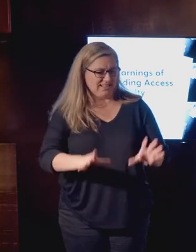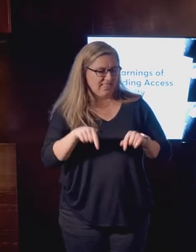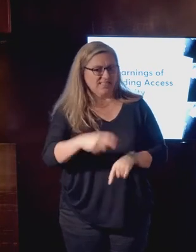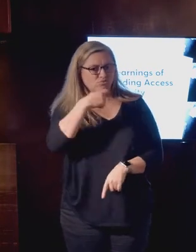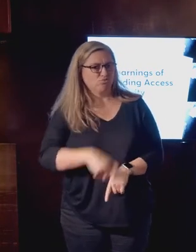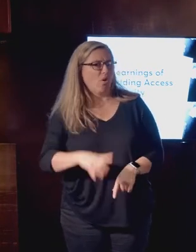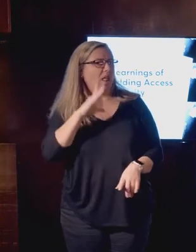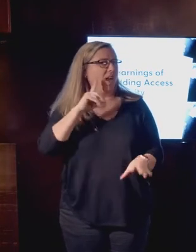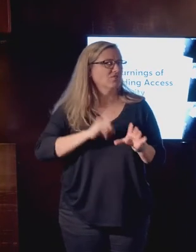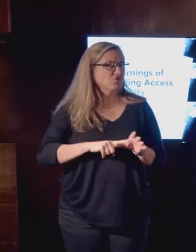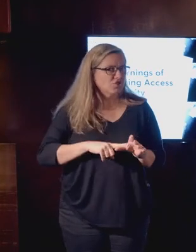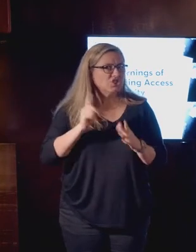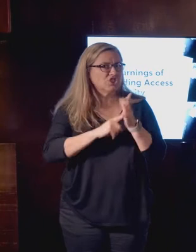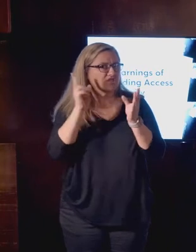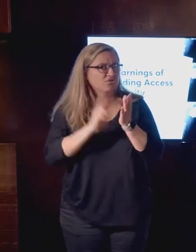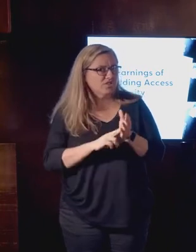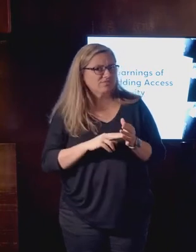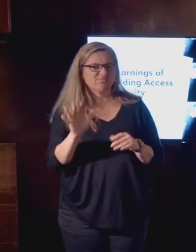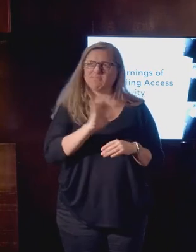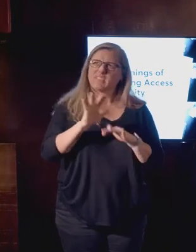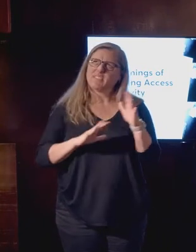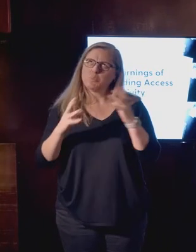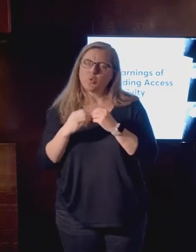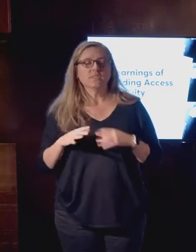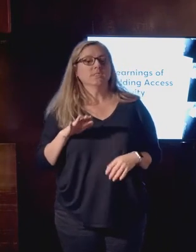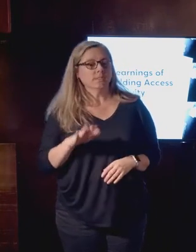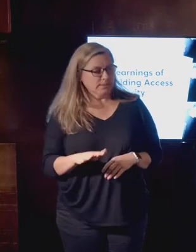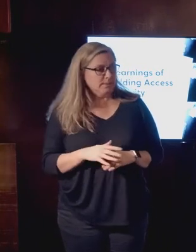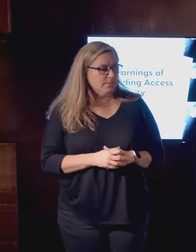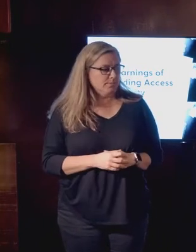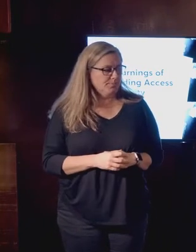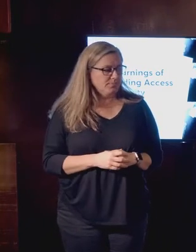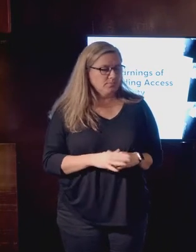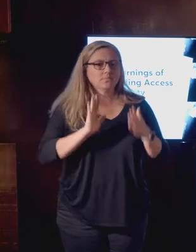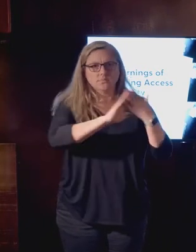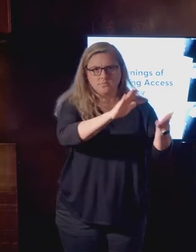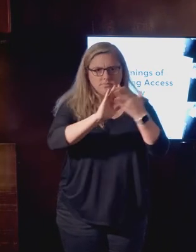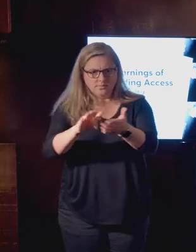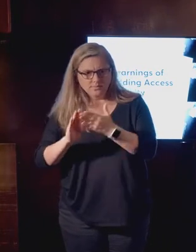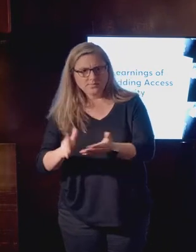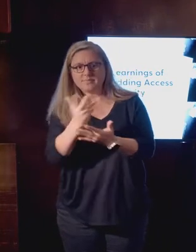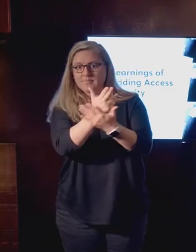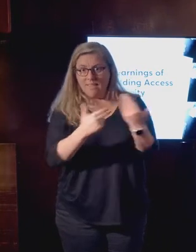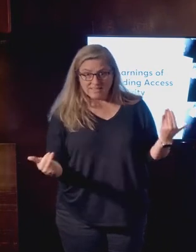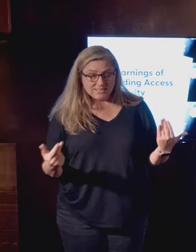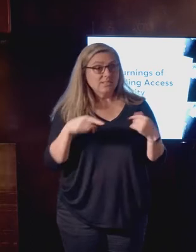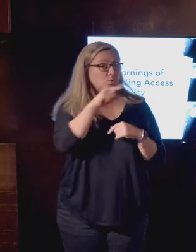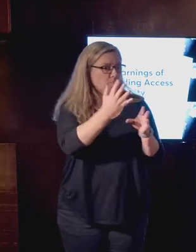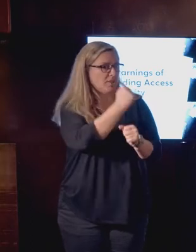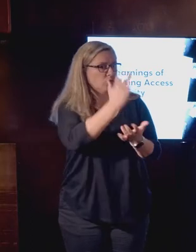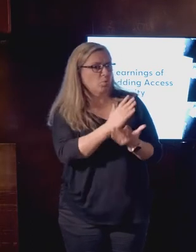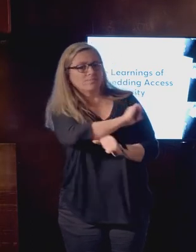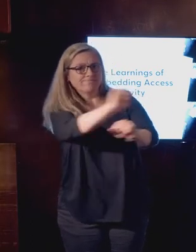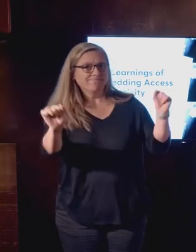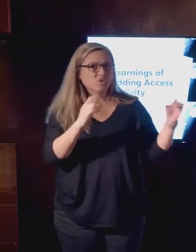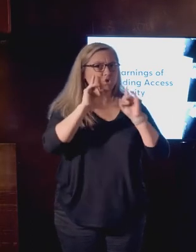I started in this role last year in January or February rather, and I help artists make their shows accessible and also